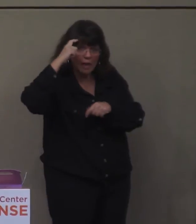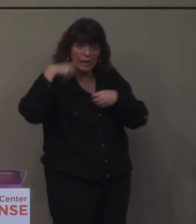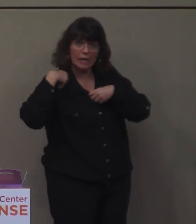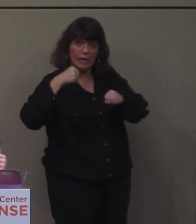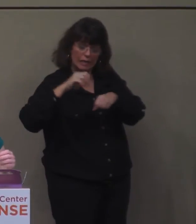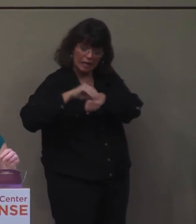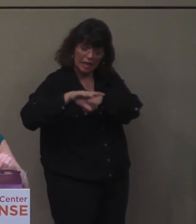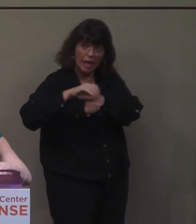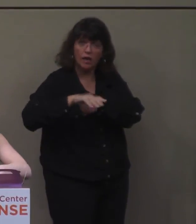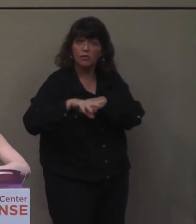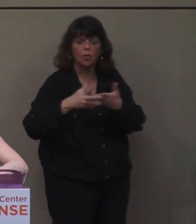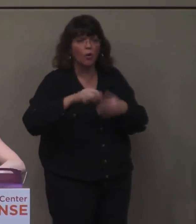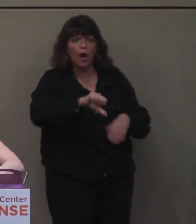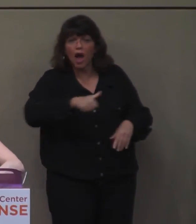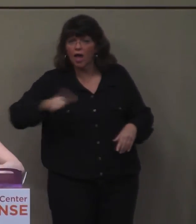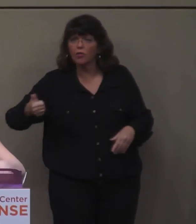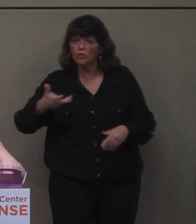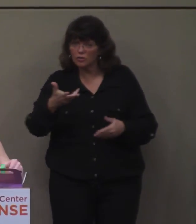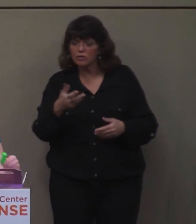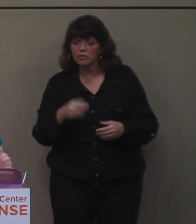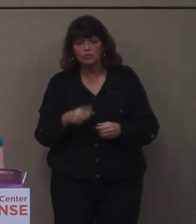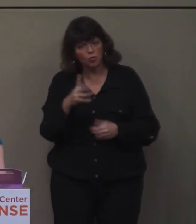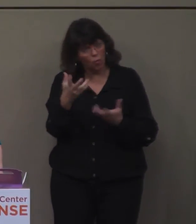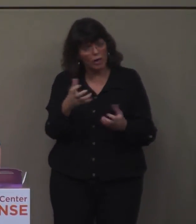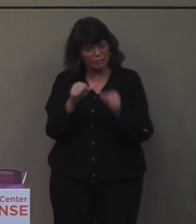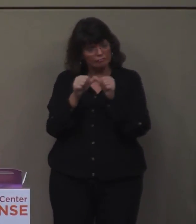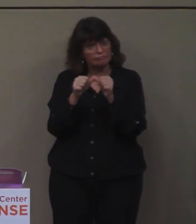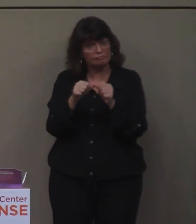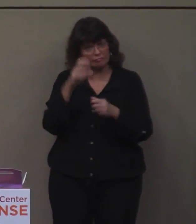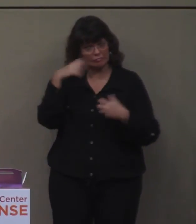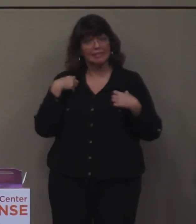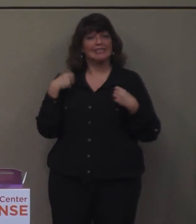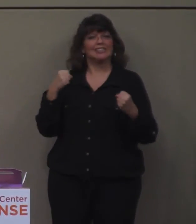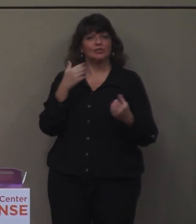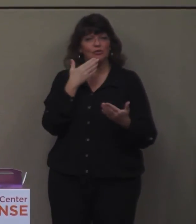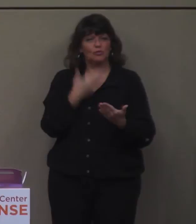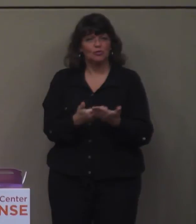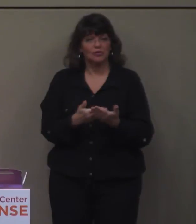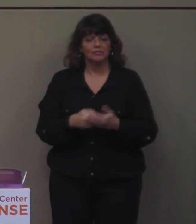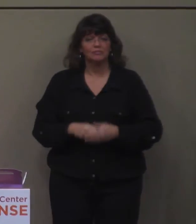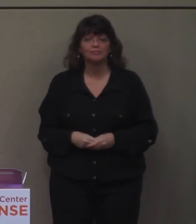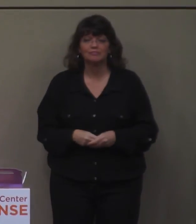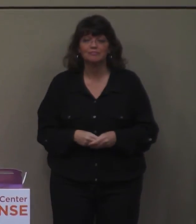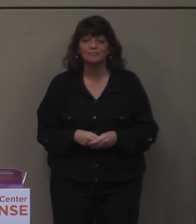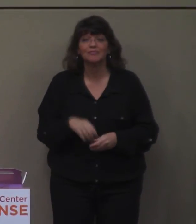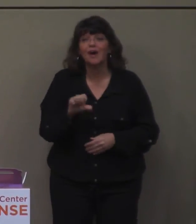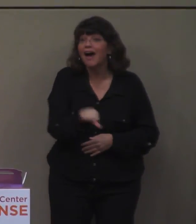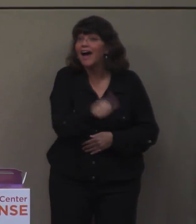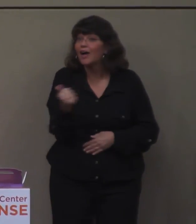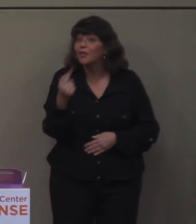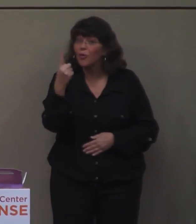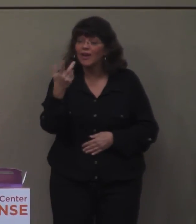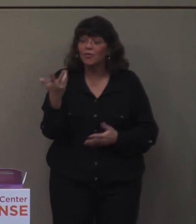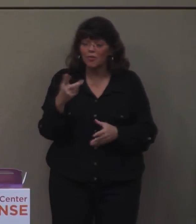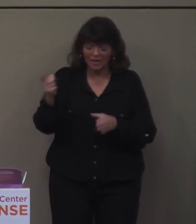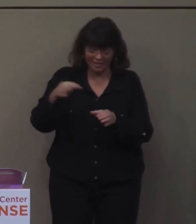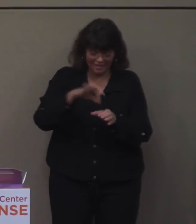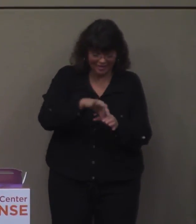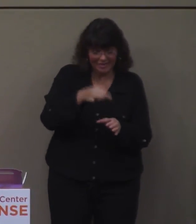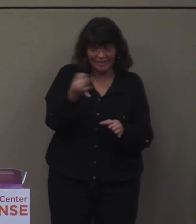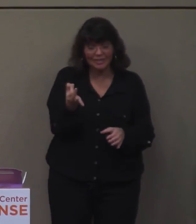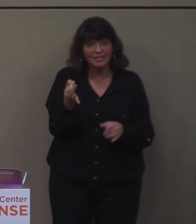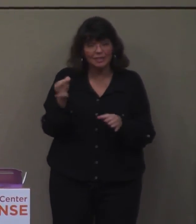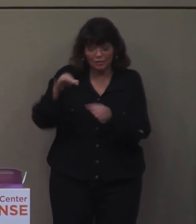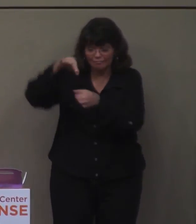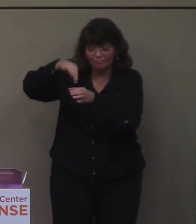healthy. I have a couple more. The next little one is a thing of bubbles. And this bubbles is really to remind everybody to have